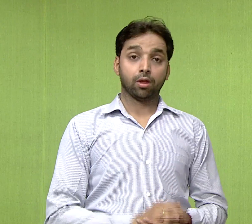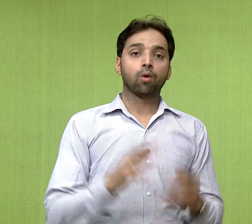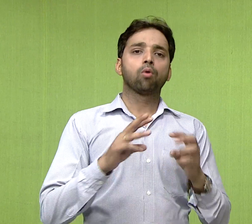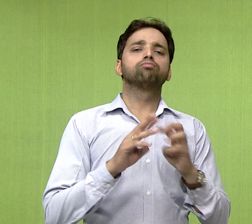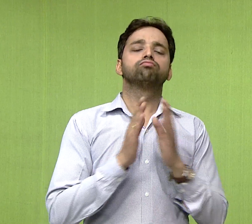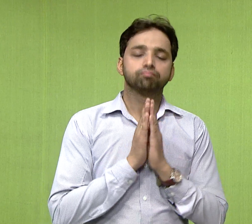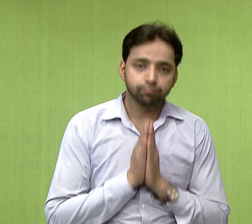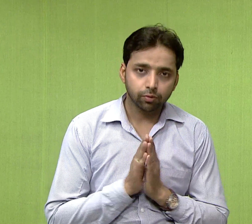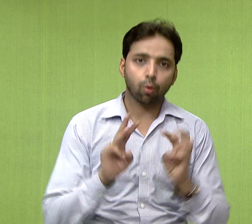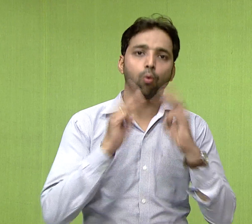worship.